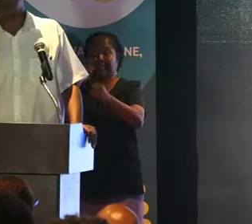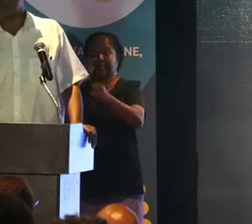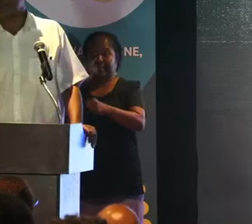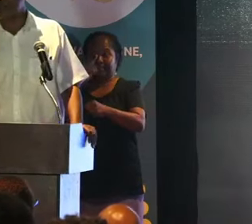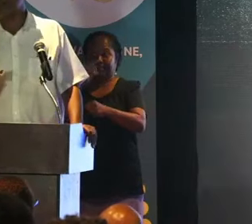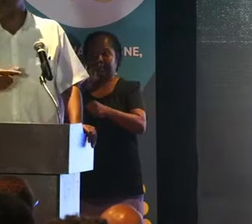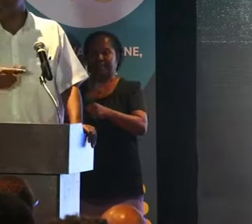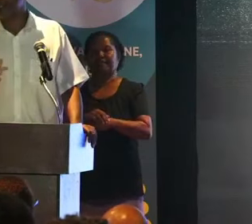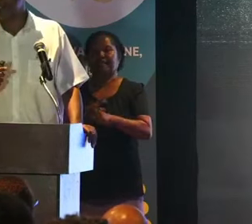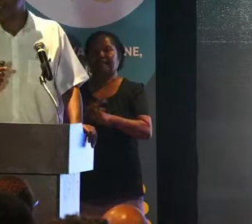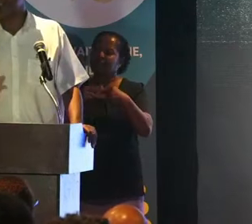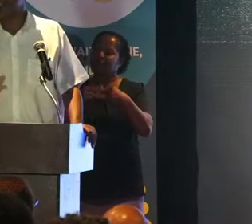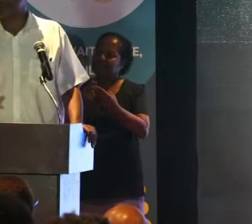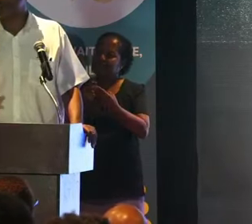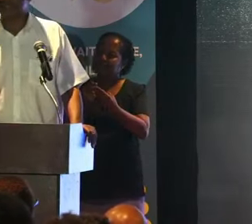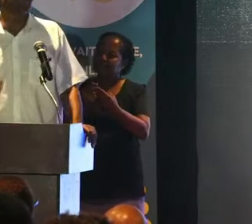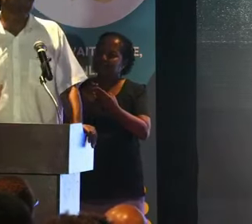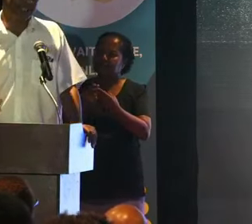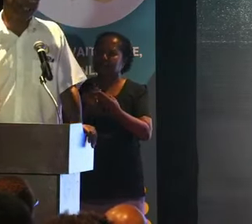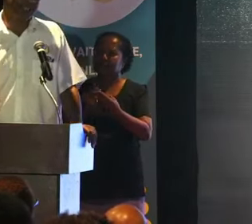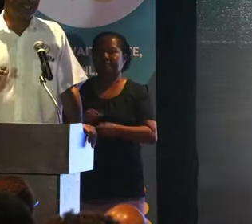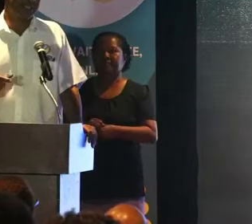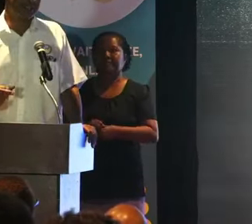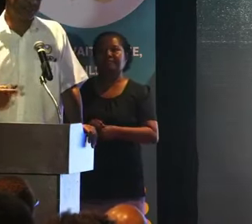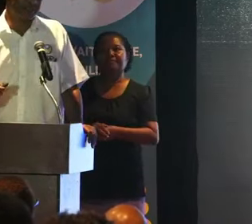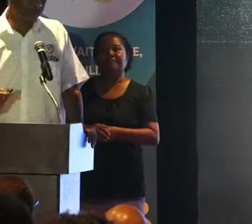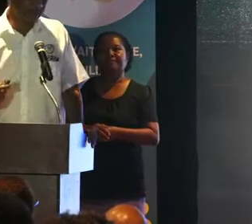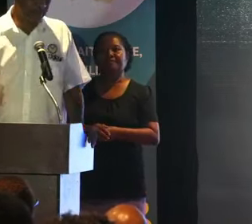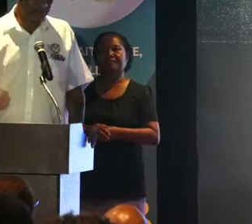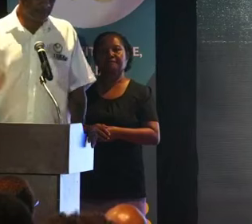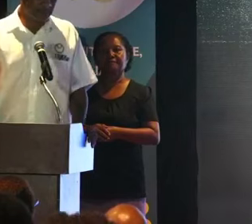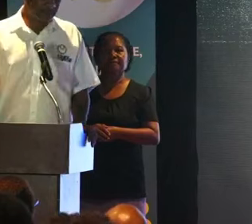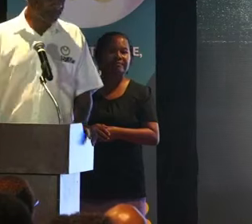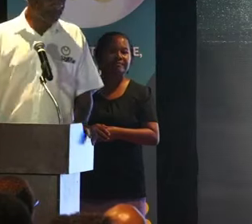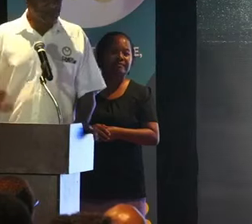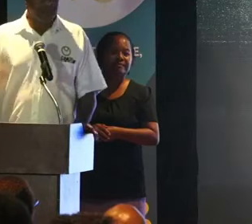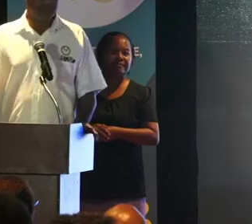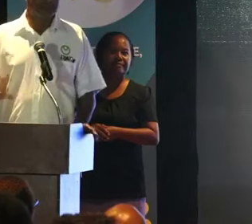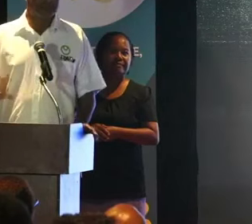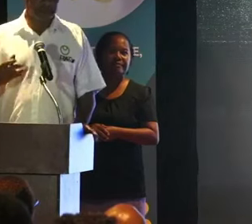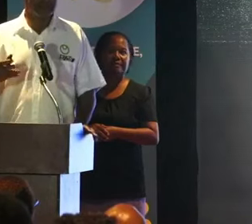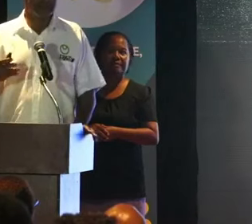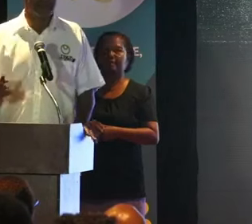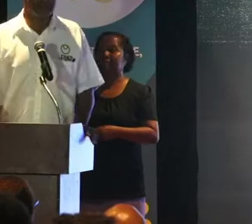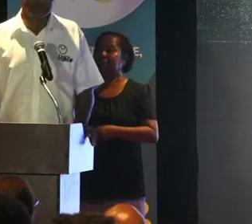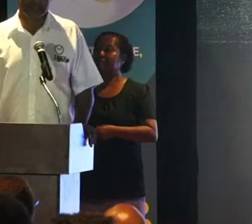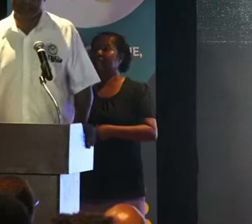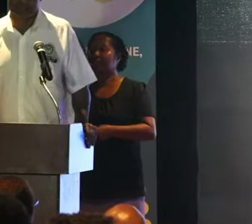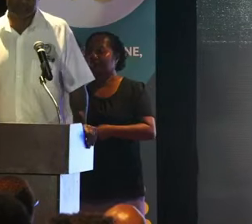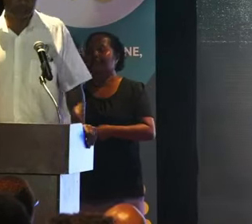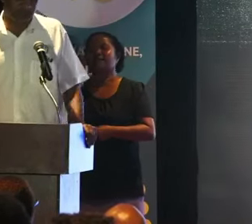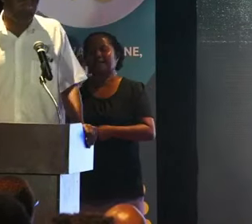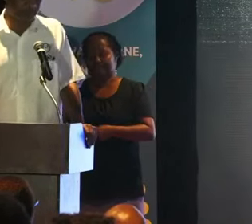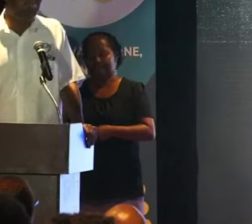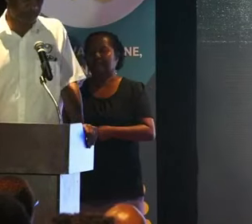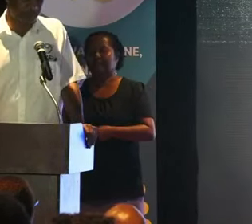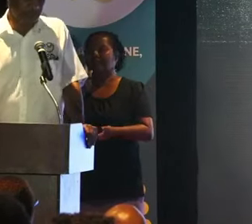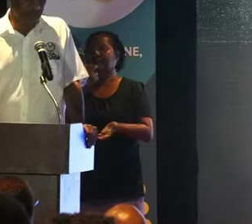client, so maybe that's tedious to do. That's why it's not that. But there are people who still register business